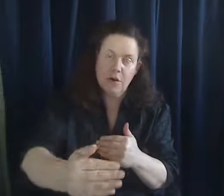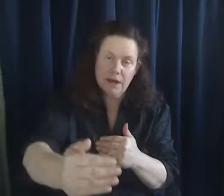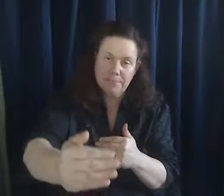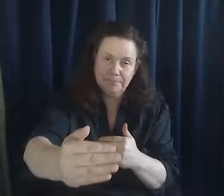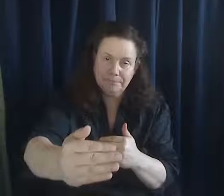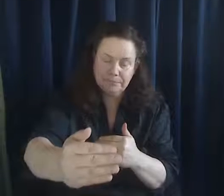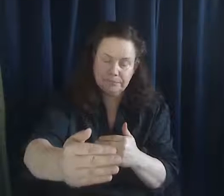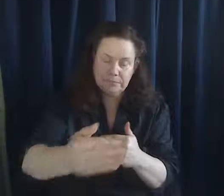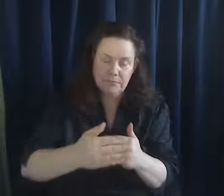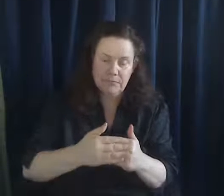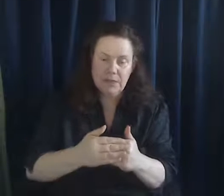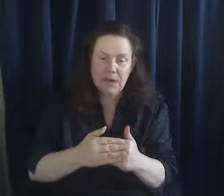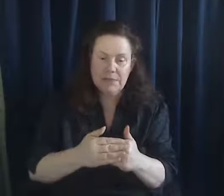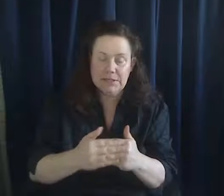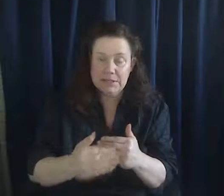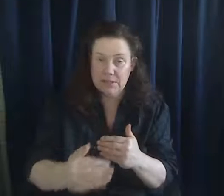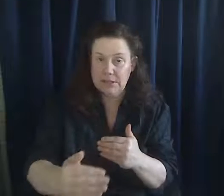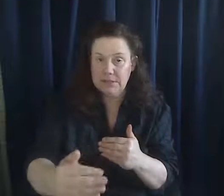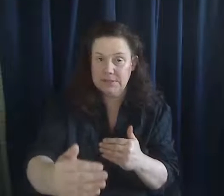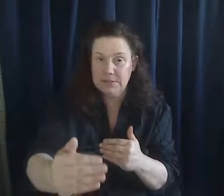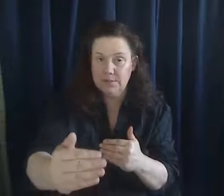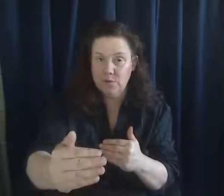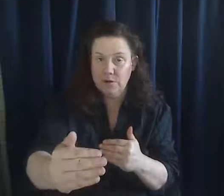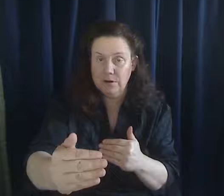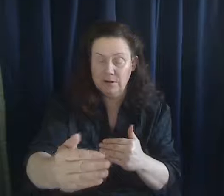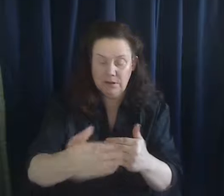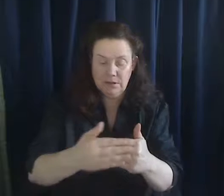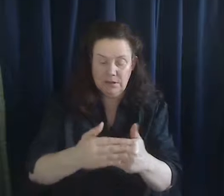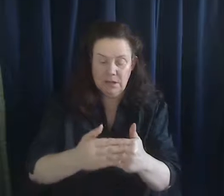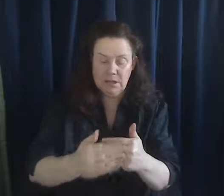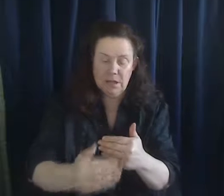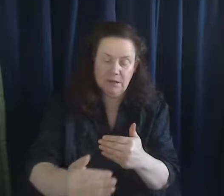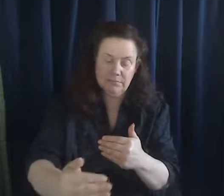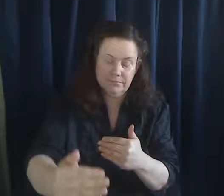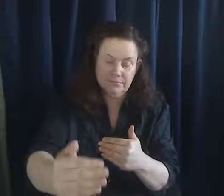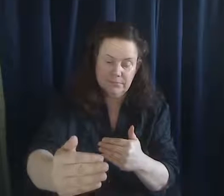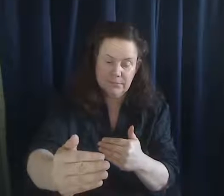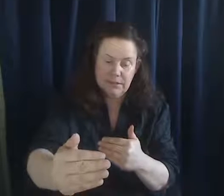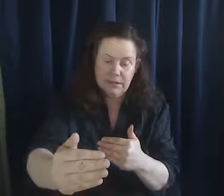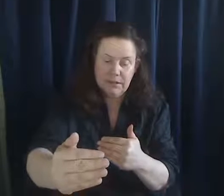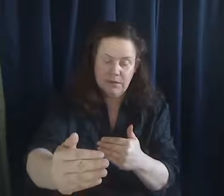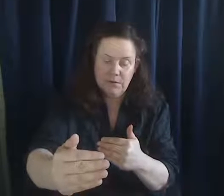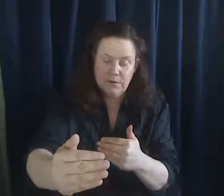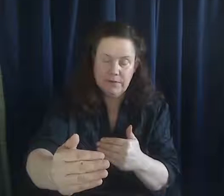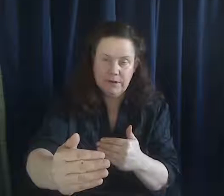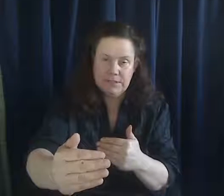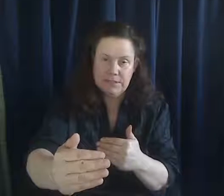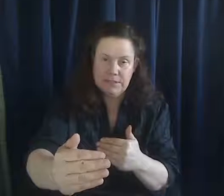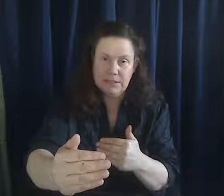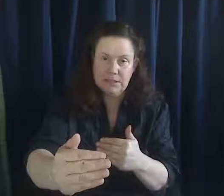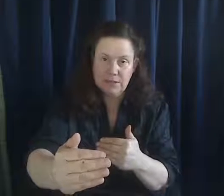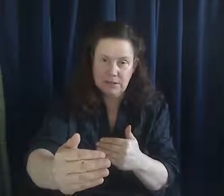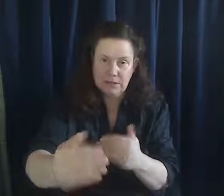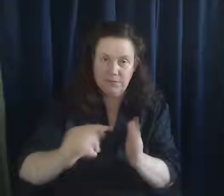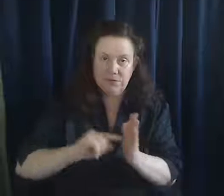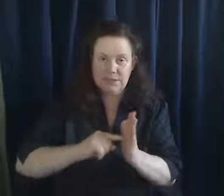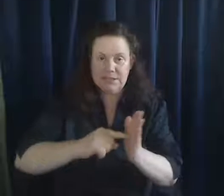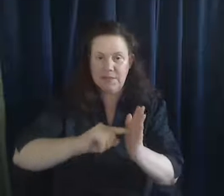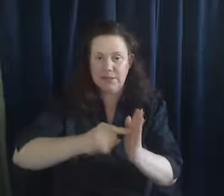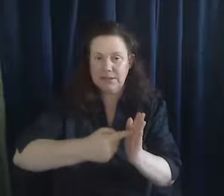on. In a song, it gives it more of an artistic look. If you just stop right here,